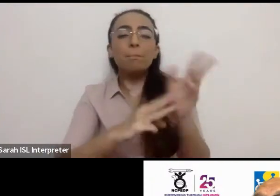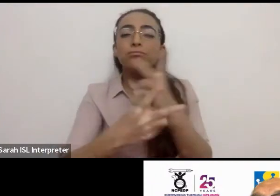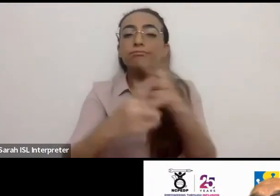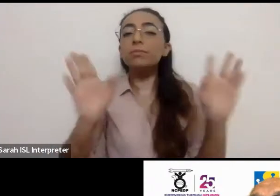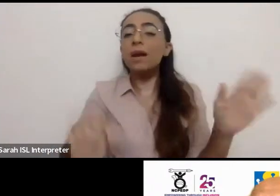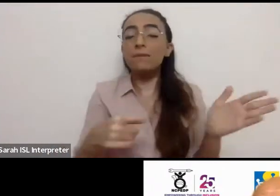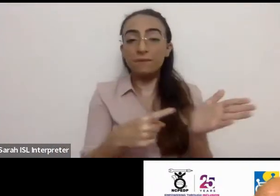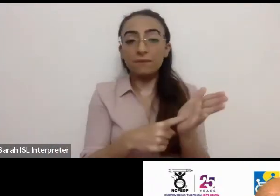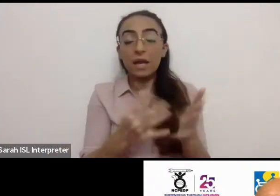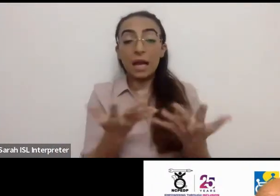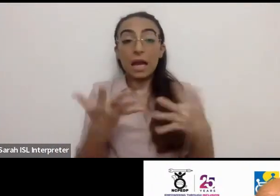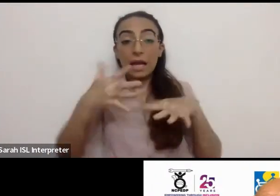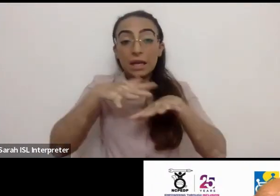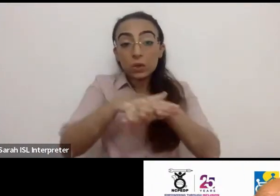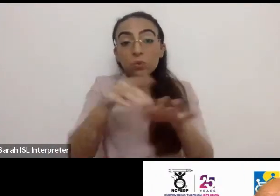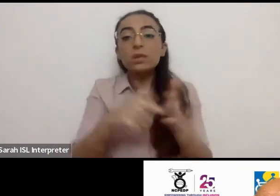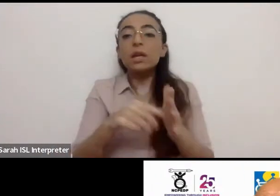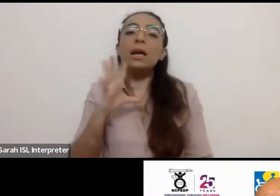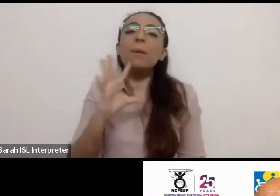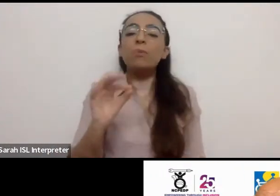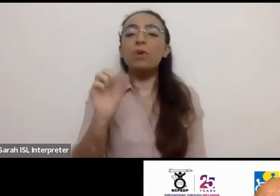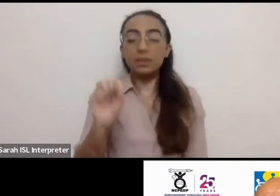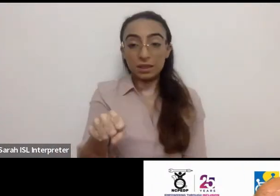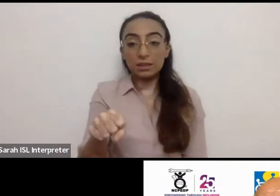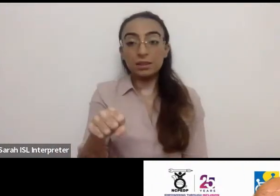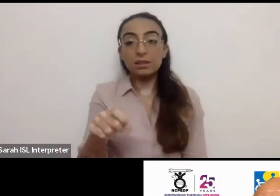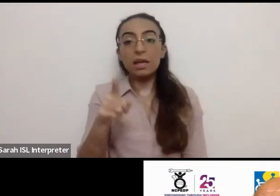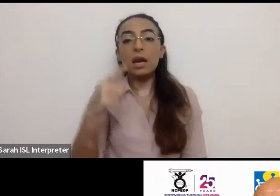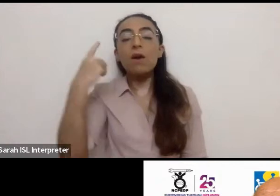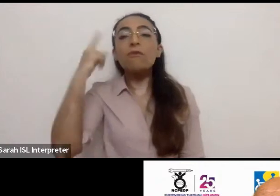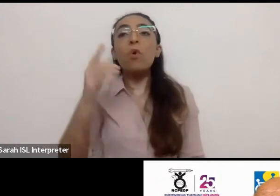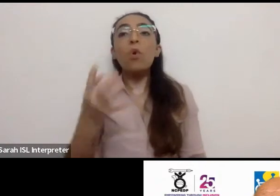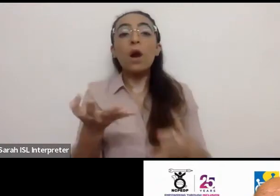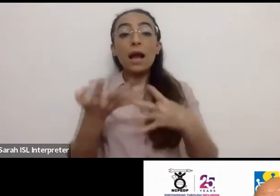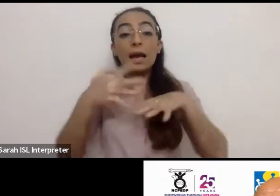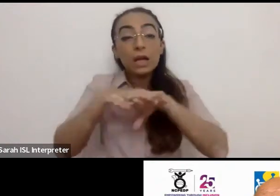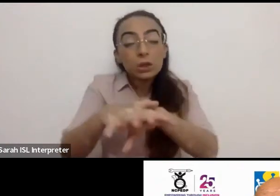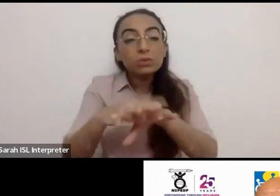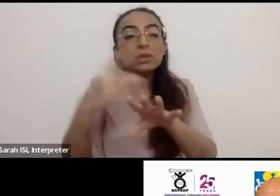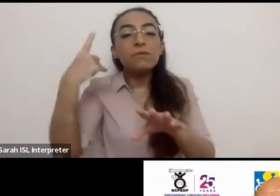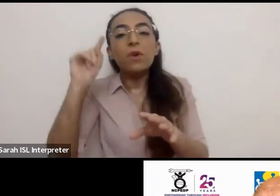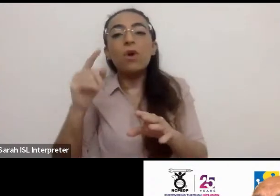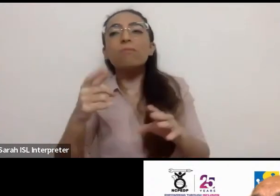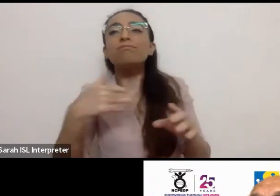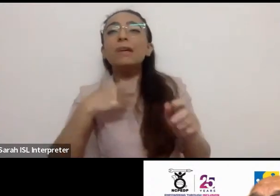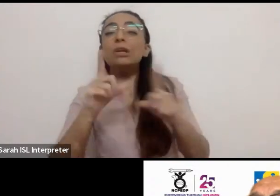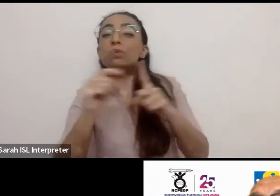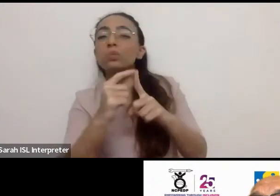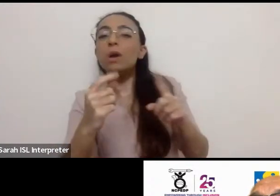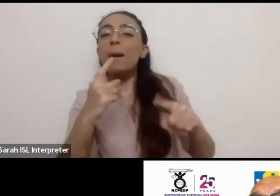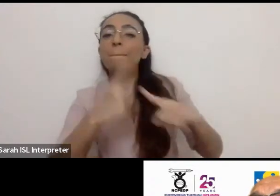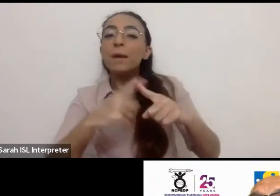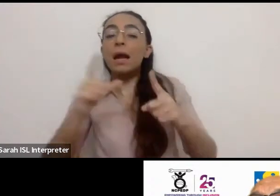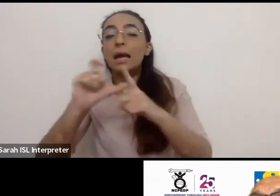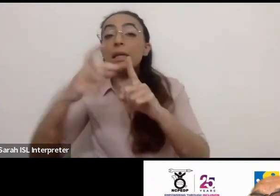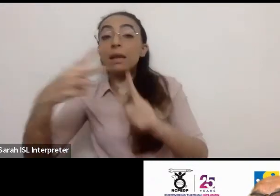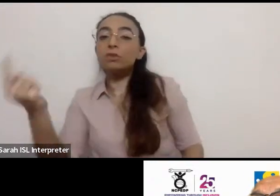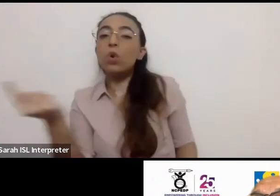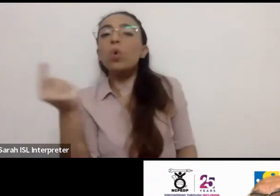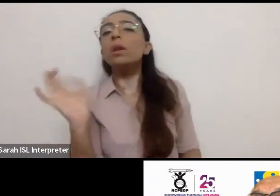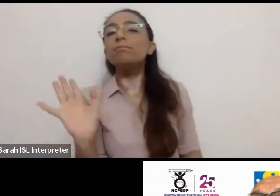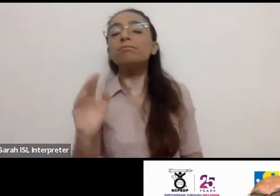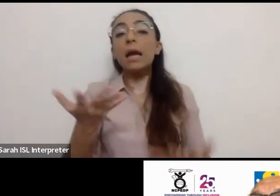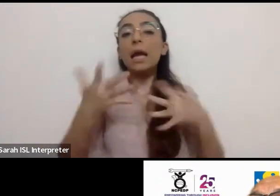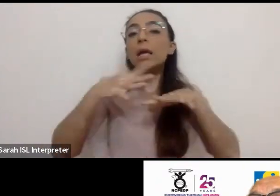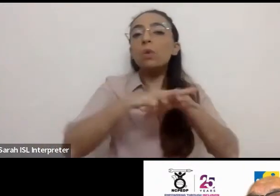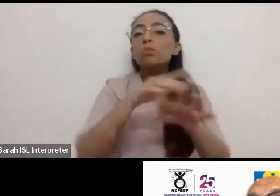as much important. And sometimes it's more important to drive inclusiveness as opposed to driving purely the diversity. And inclusiveness has